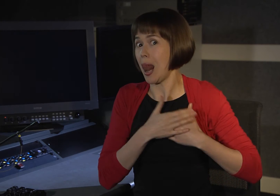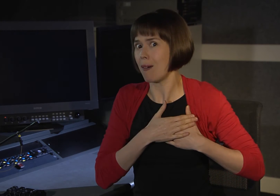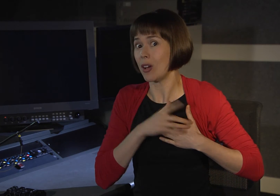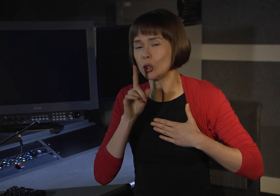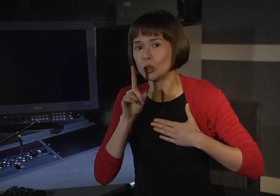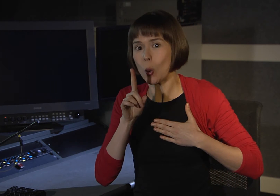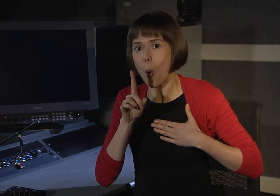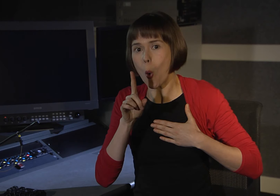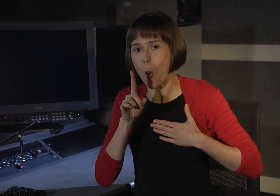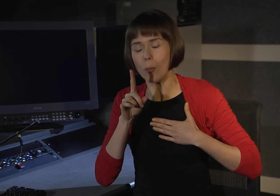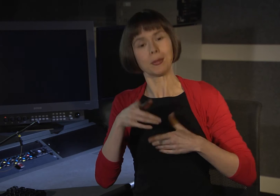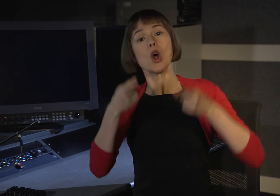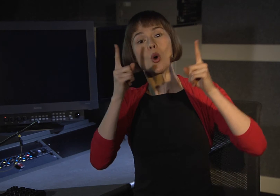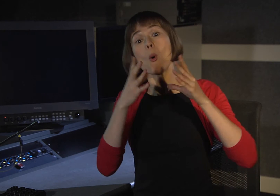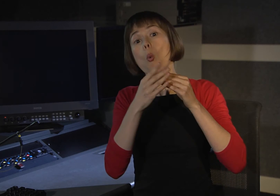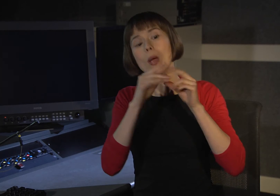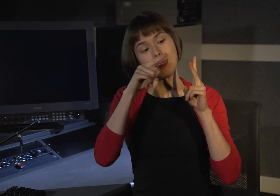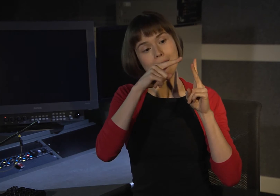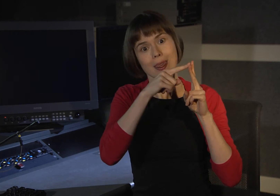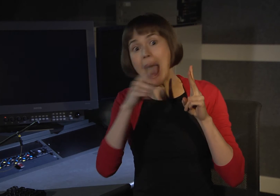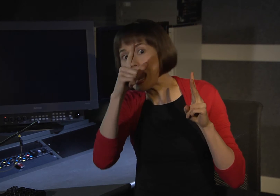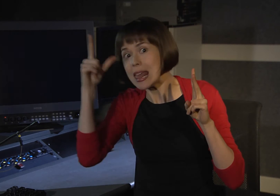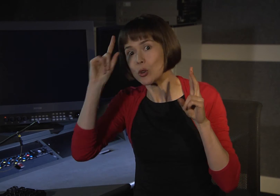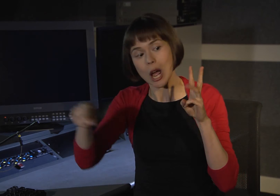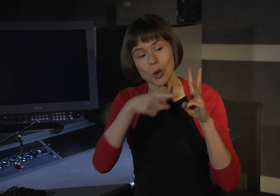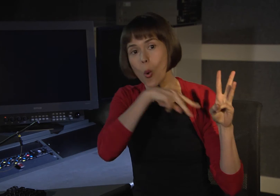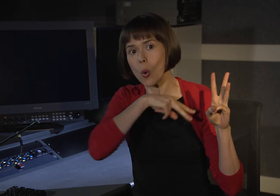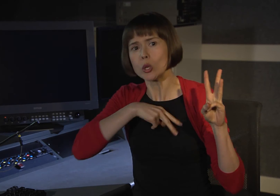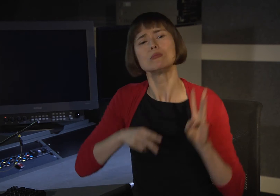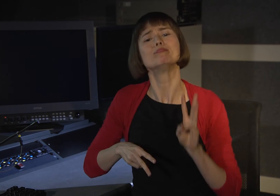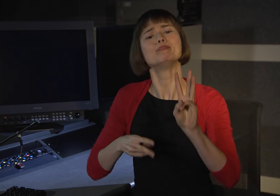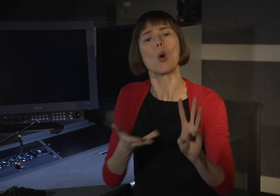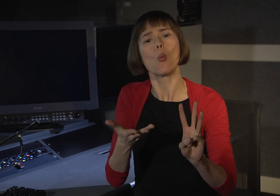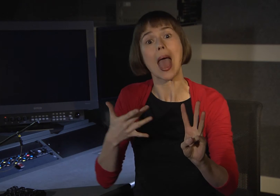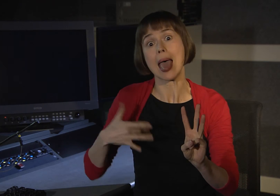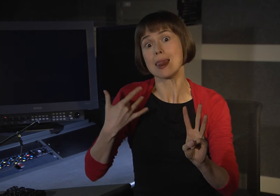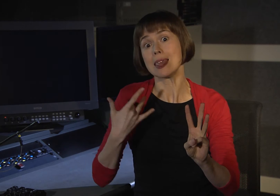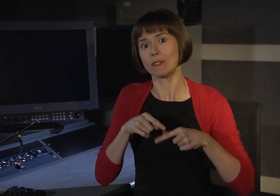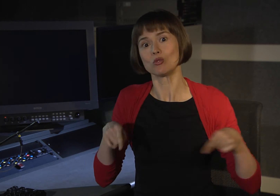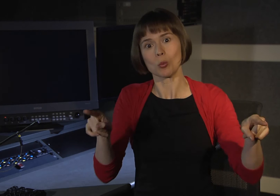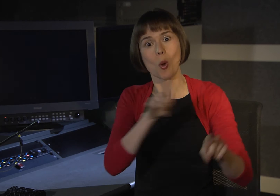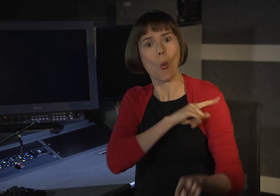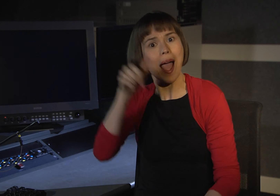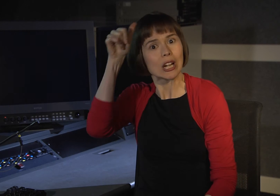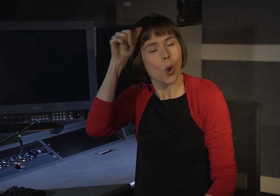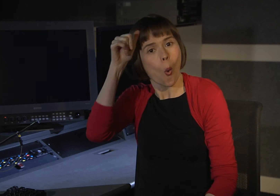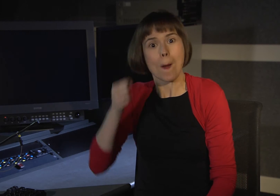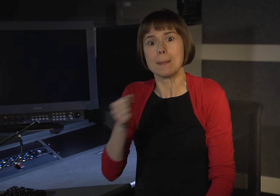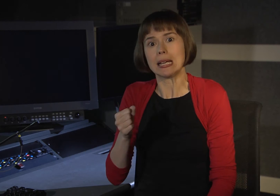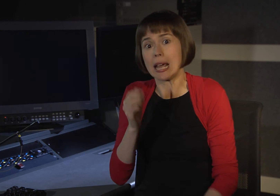Benedict arguing and wants them to get it together. So he, with Leonato and Claudio,